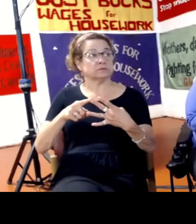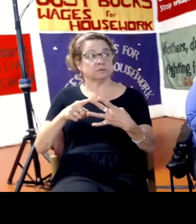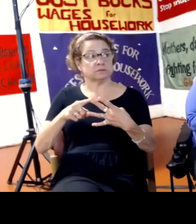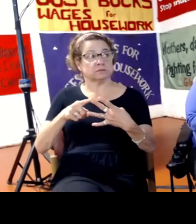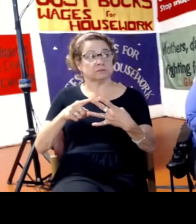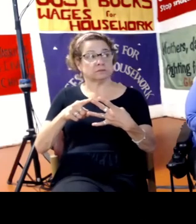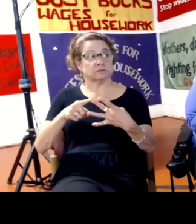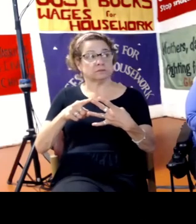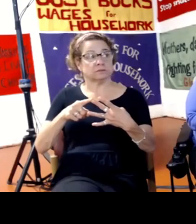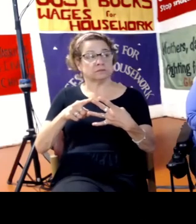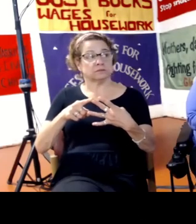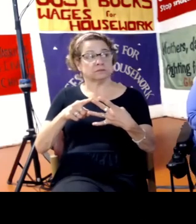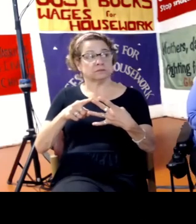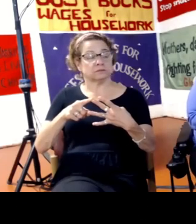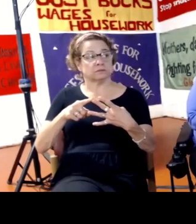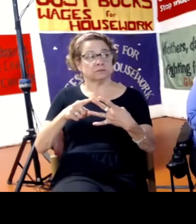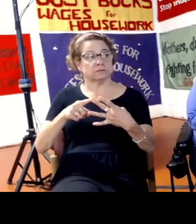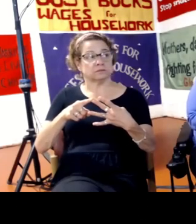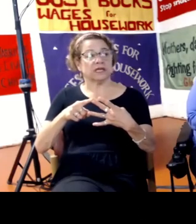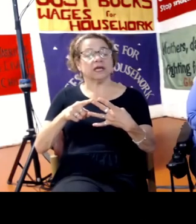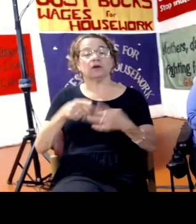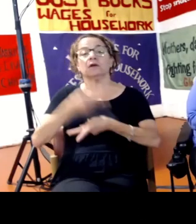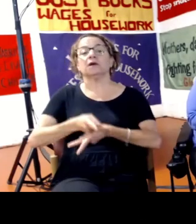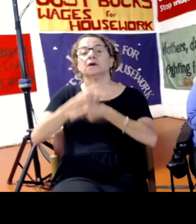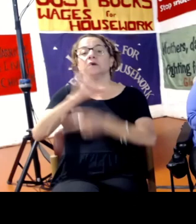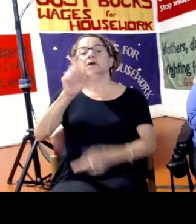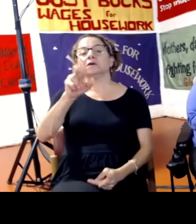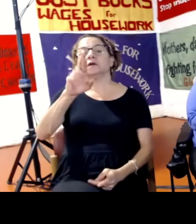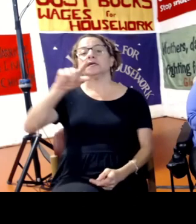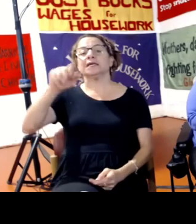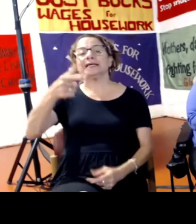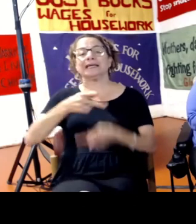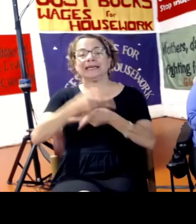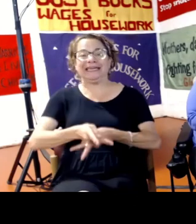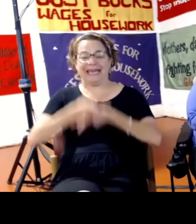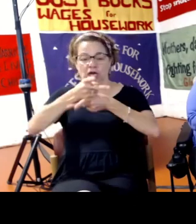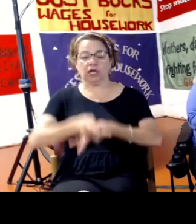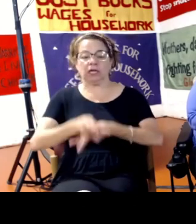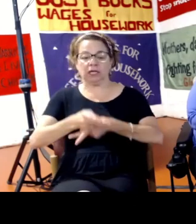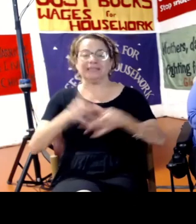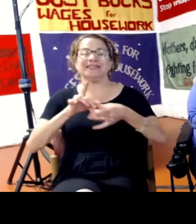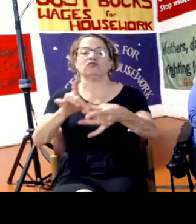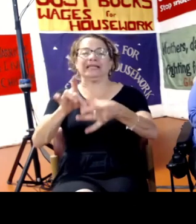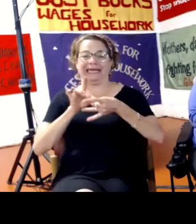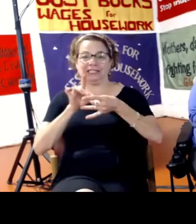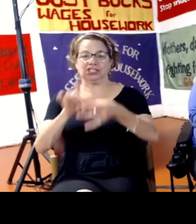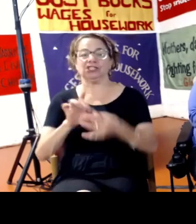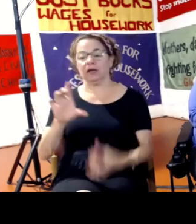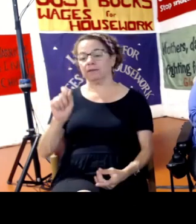other. Caring is a relationship. And I think we really have to hold on to that, because we said this